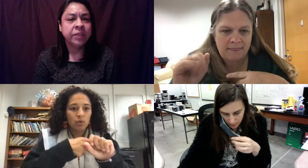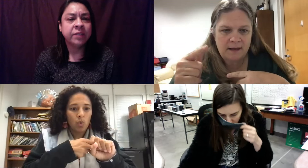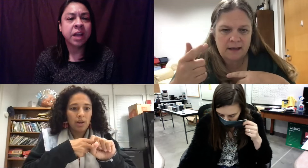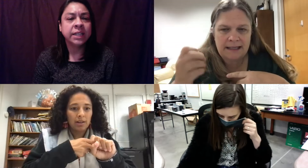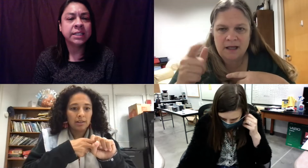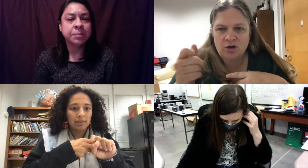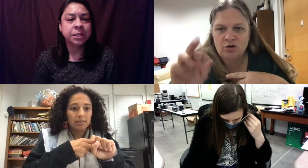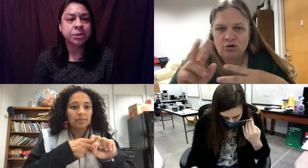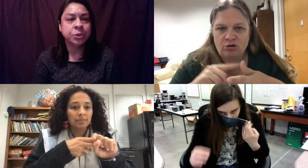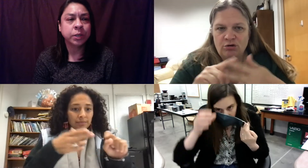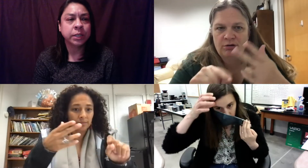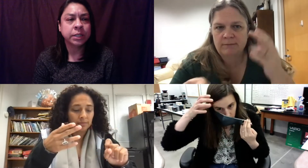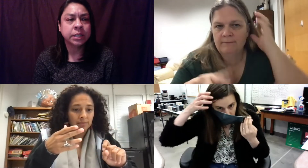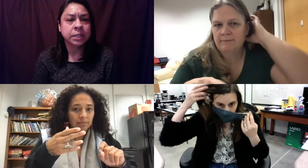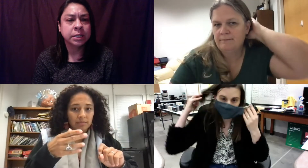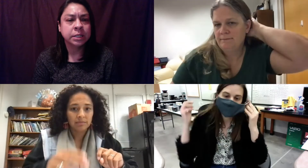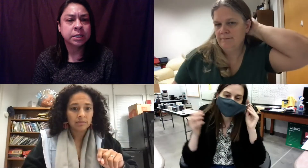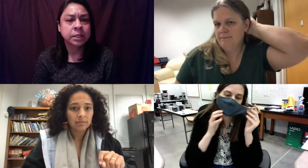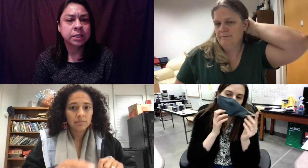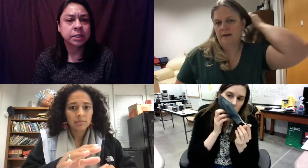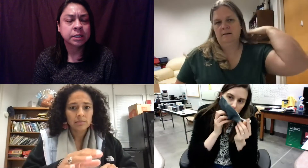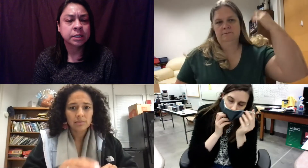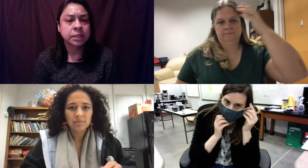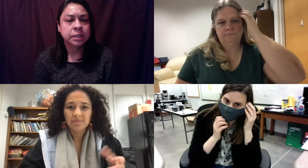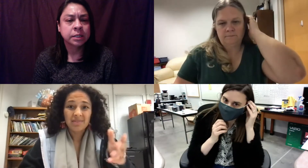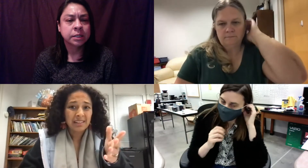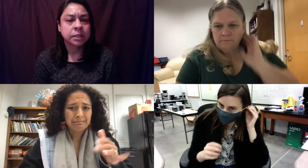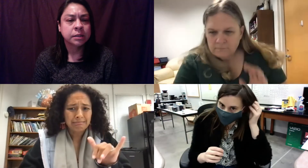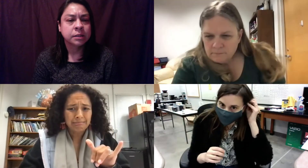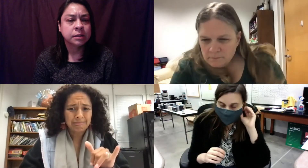If they've not accepted or joined.